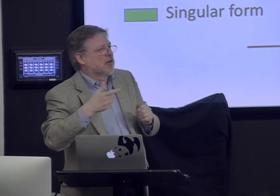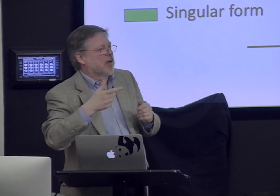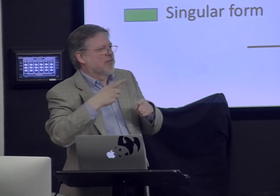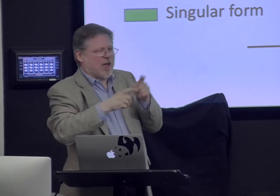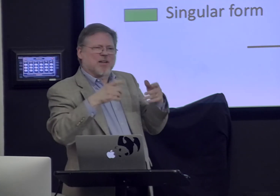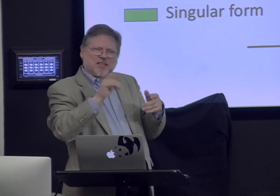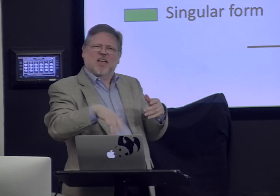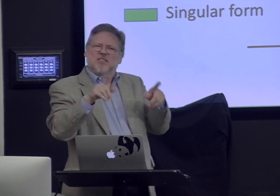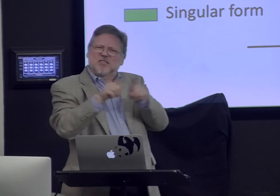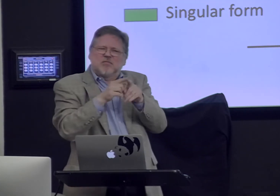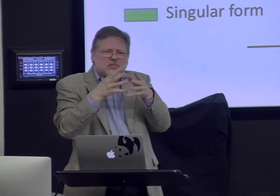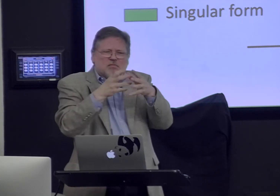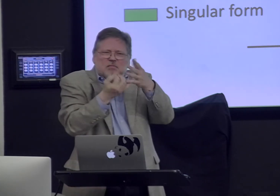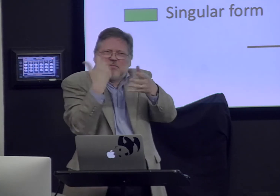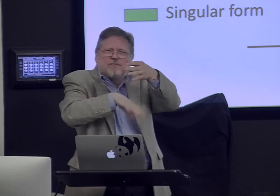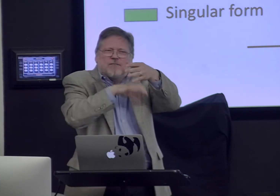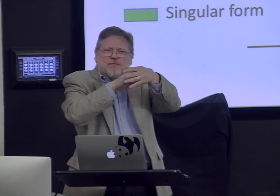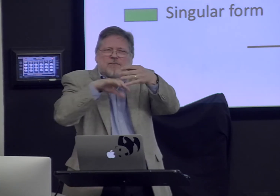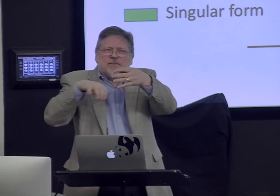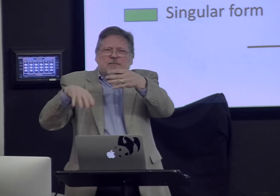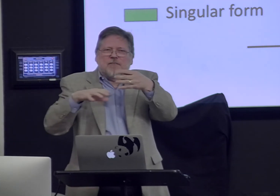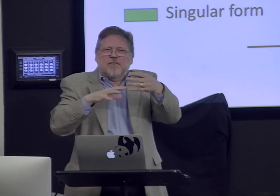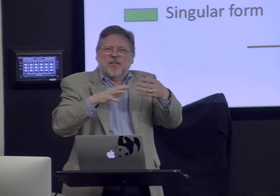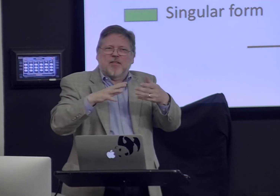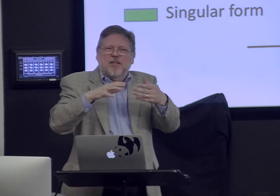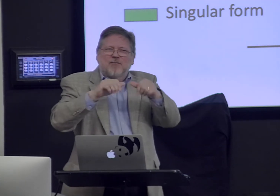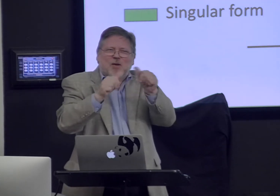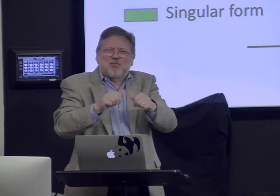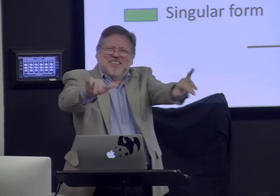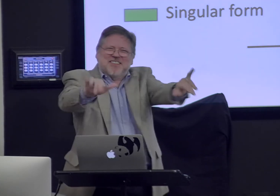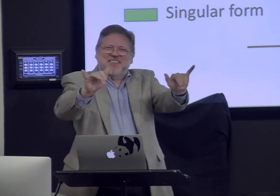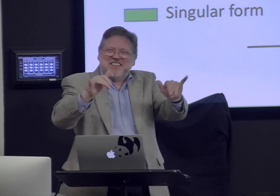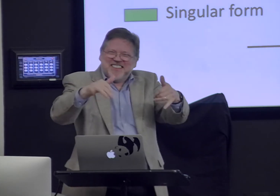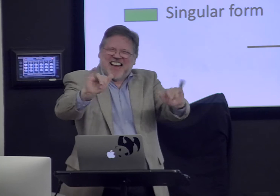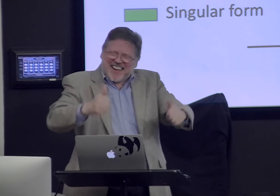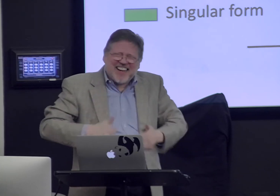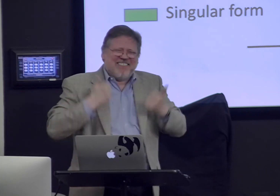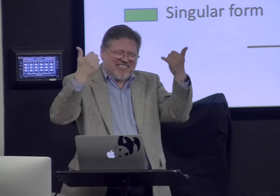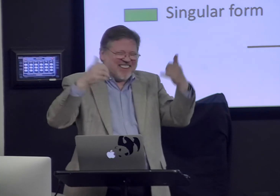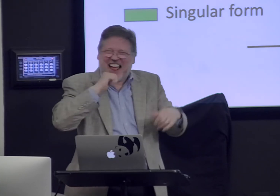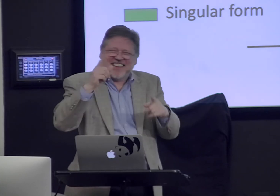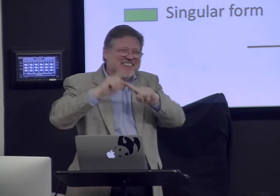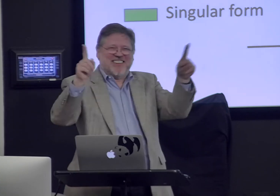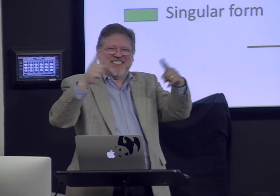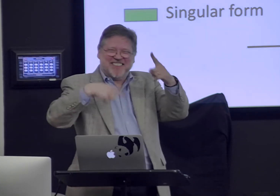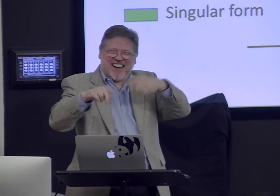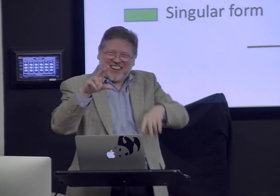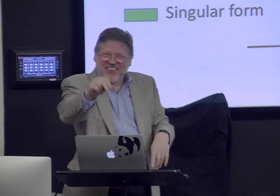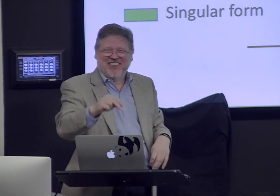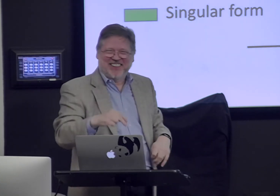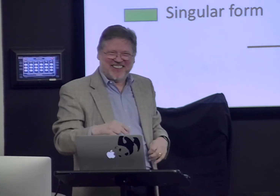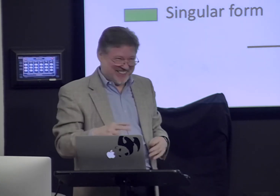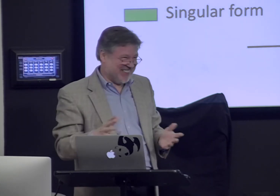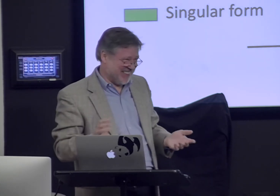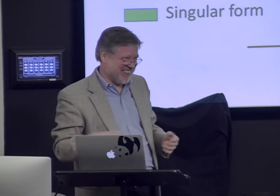indication of diachronicity of our language, that the forms still are alive and well,